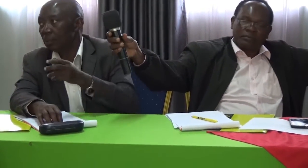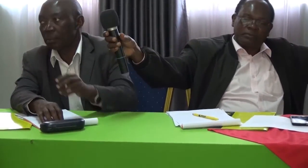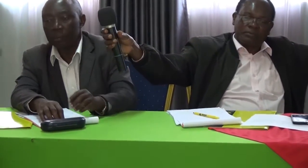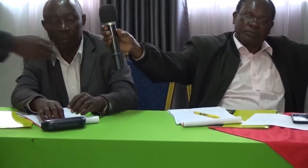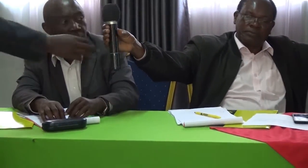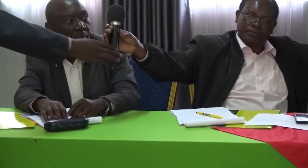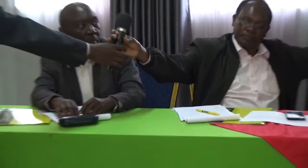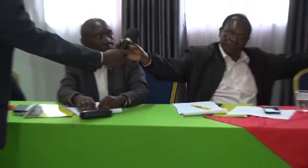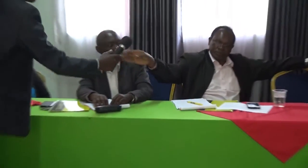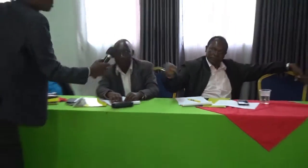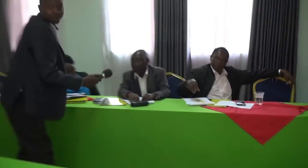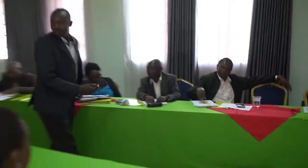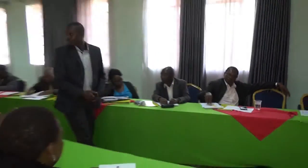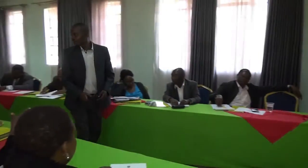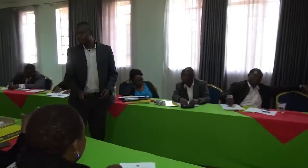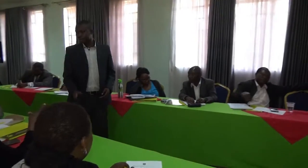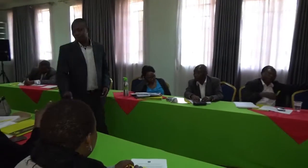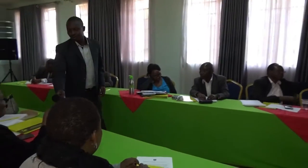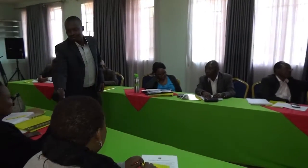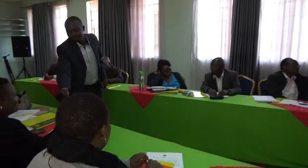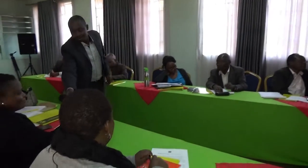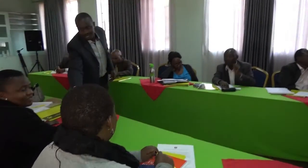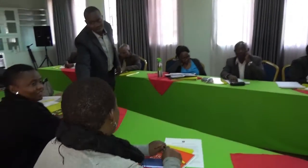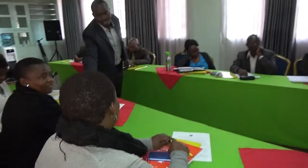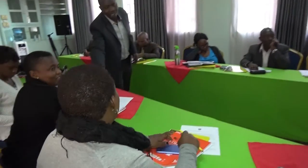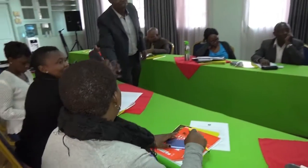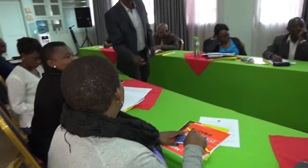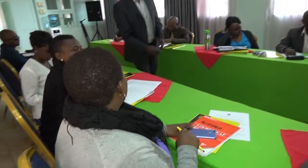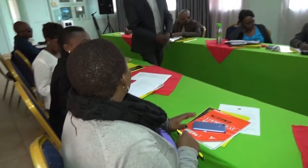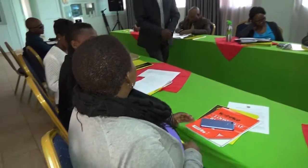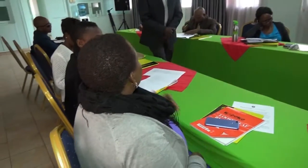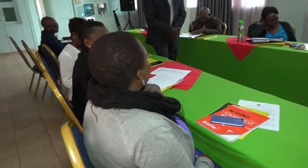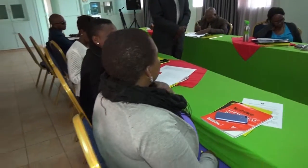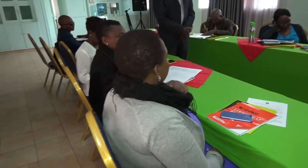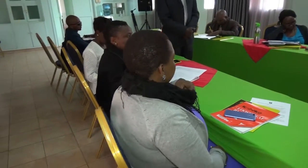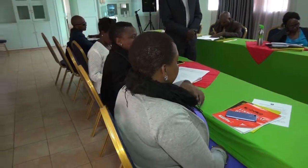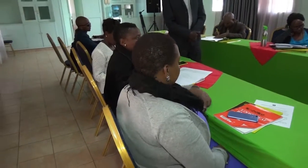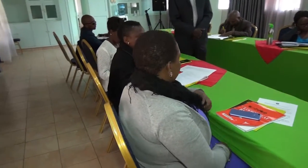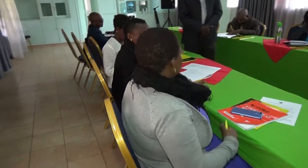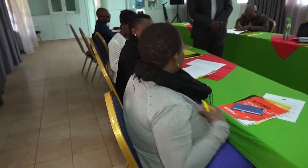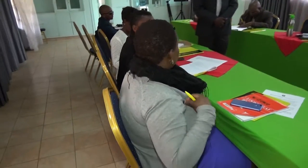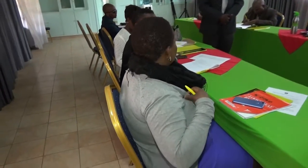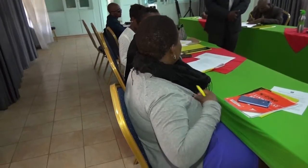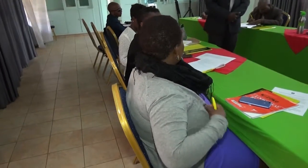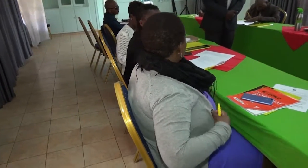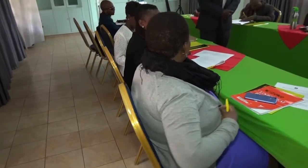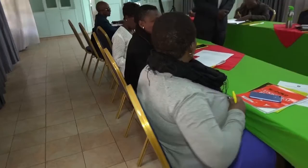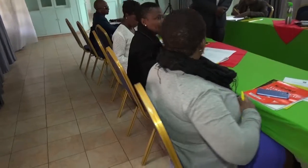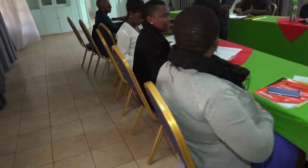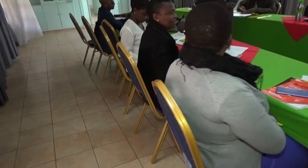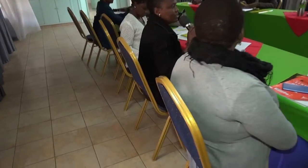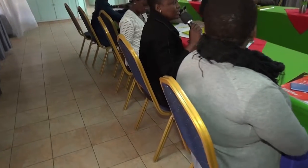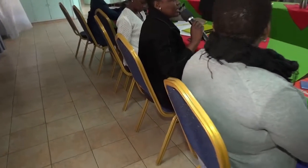From, that is which organization? It is APDK. Yeah, I want to thank you